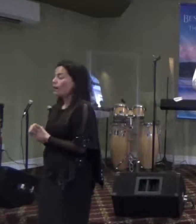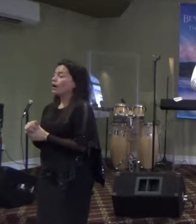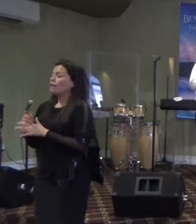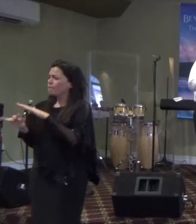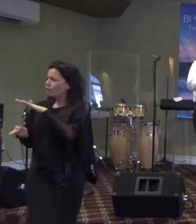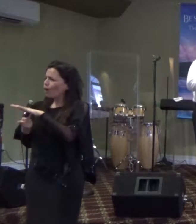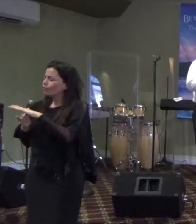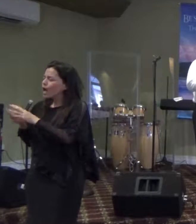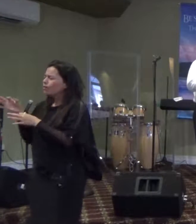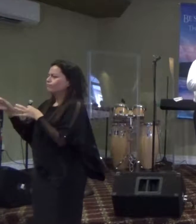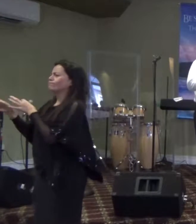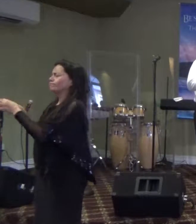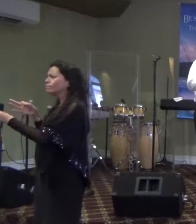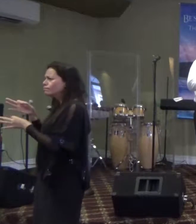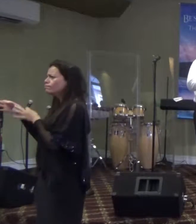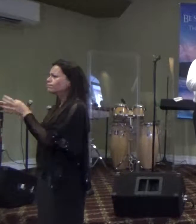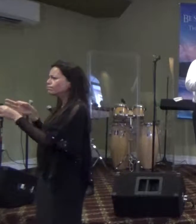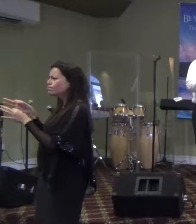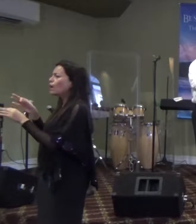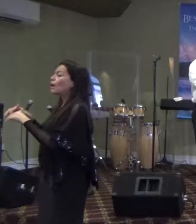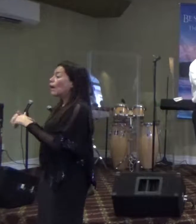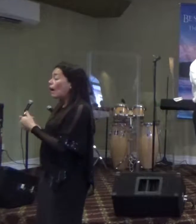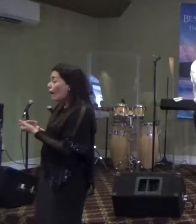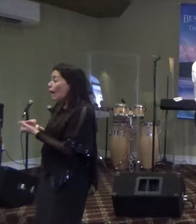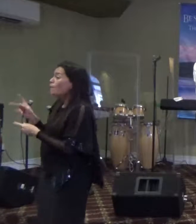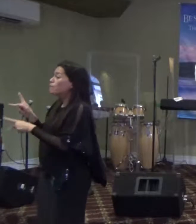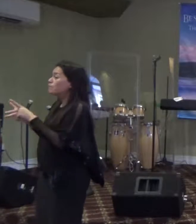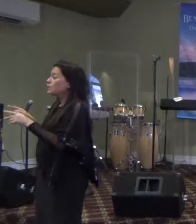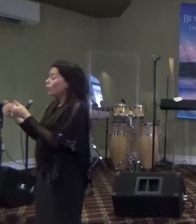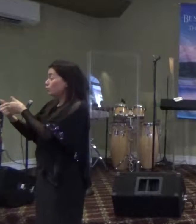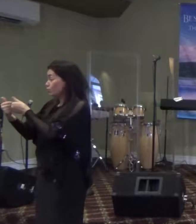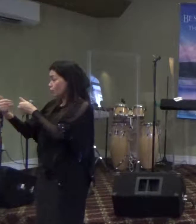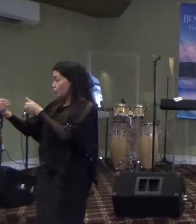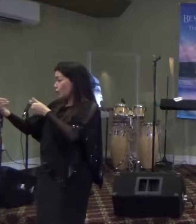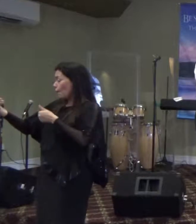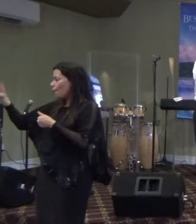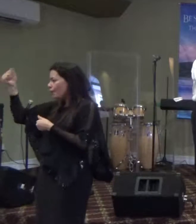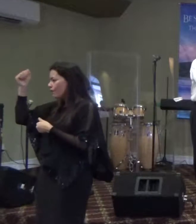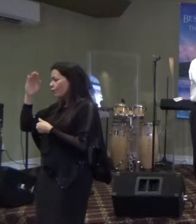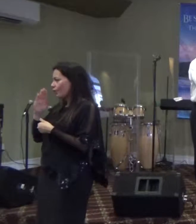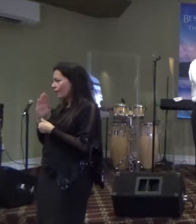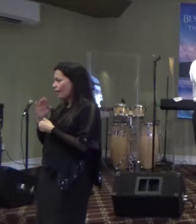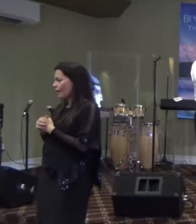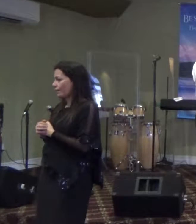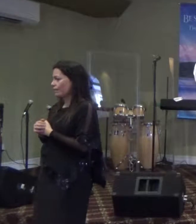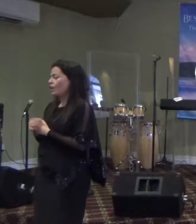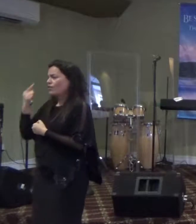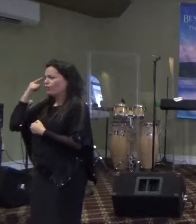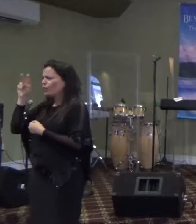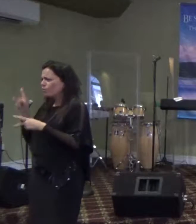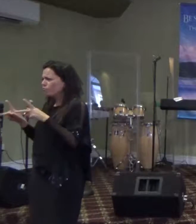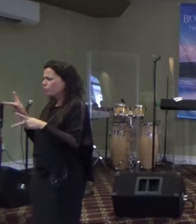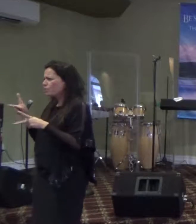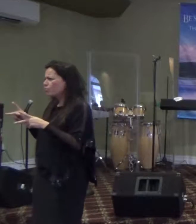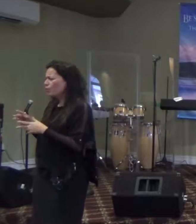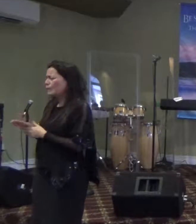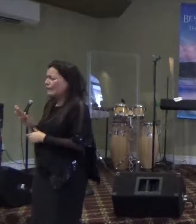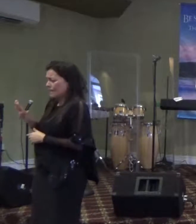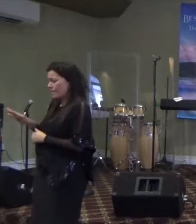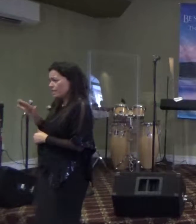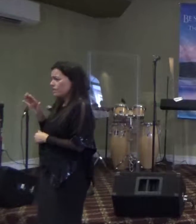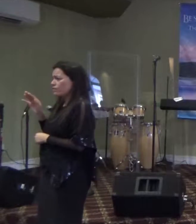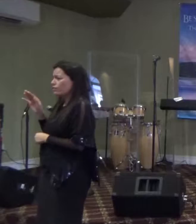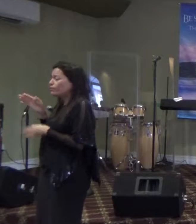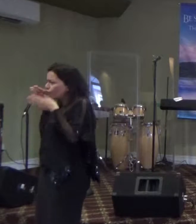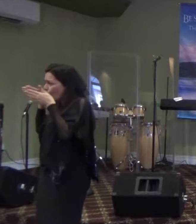man se ha apartado de Dios. has got away from God. Dios no es el enfoque del hombre. God is not man's